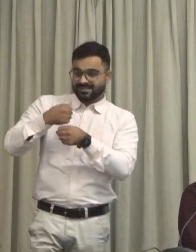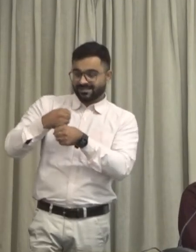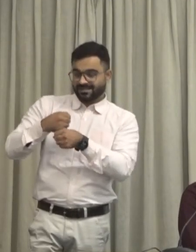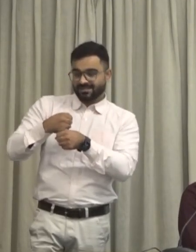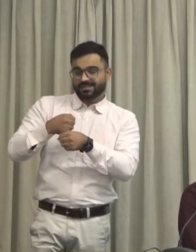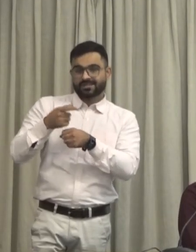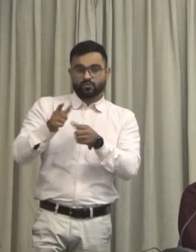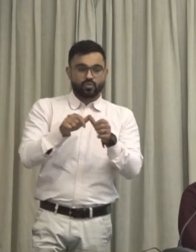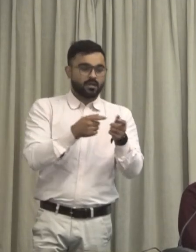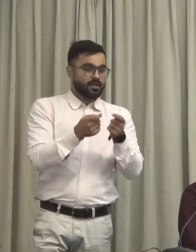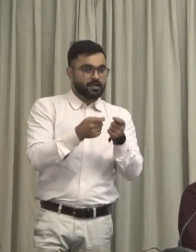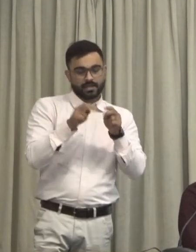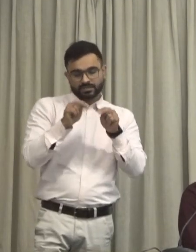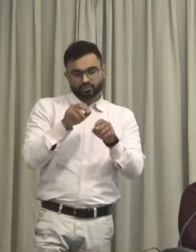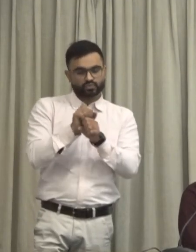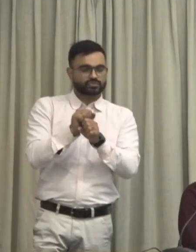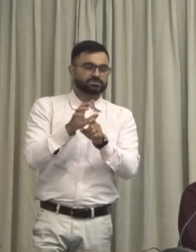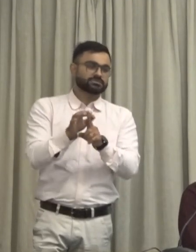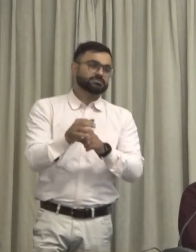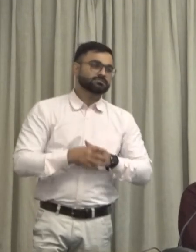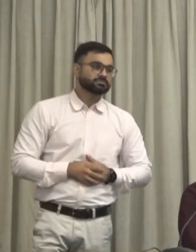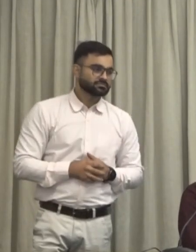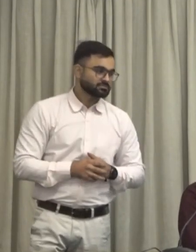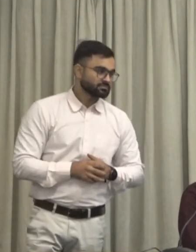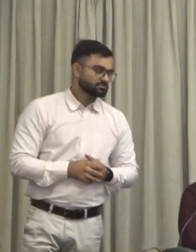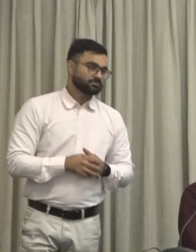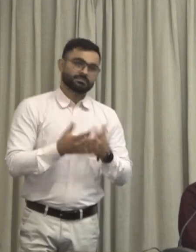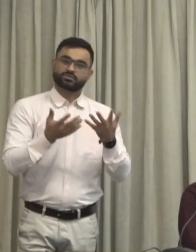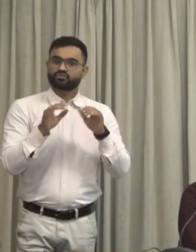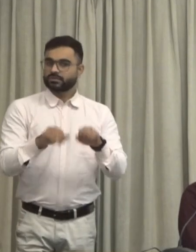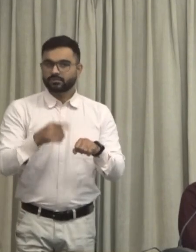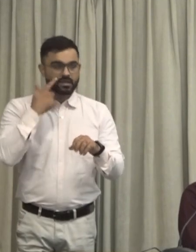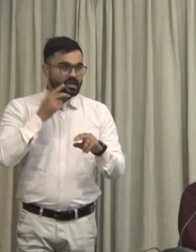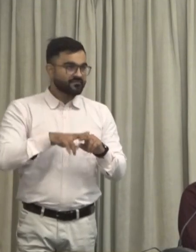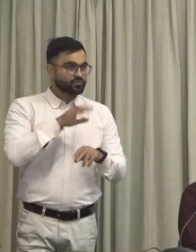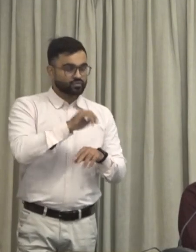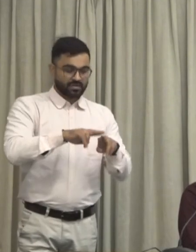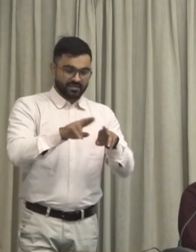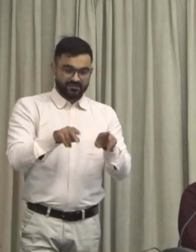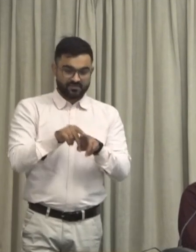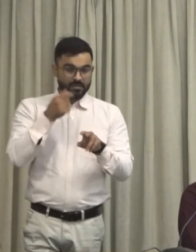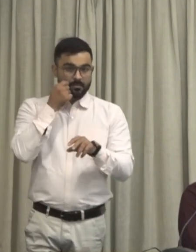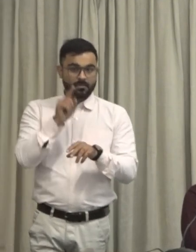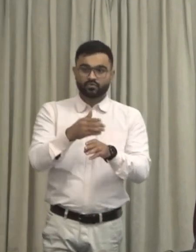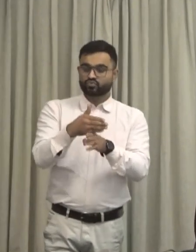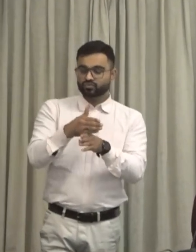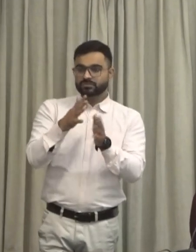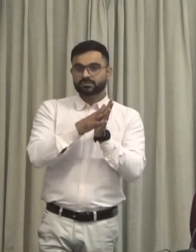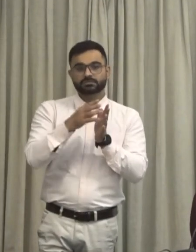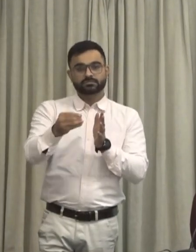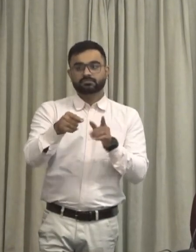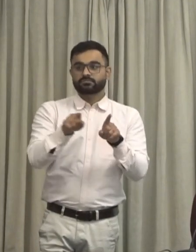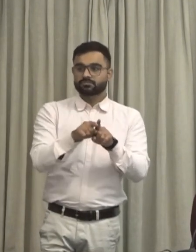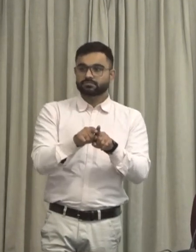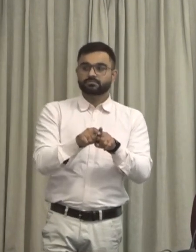and the administration needs to work out. So ideally, yes. If you have a family physician, share a copy with them,